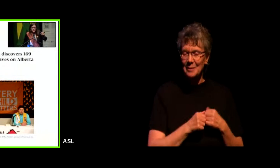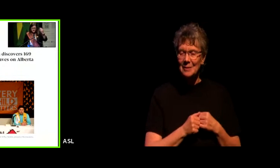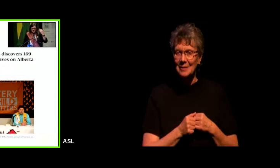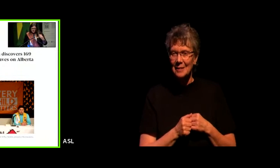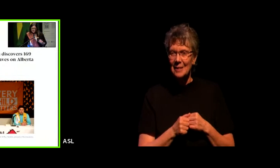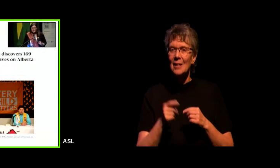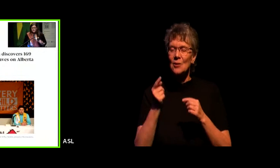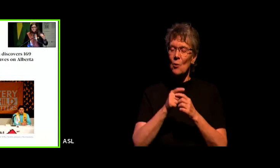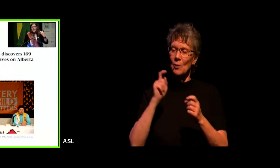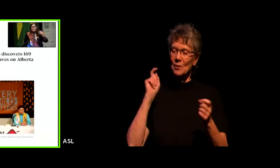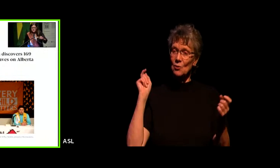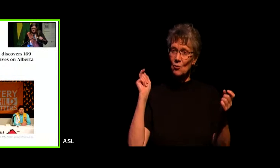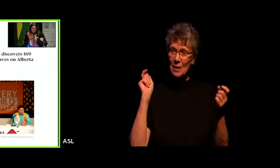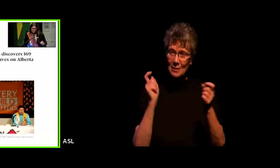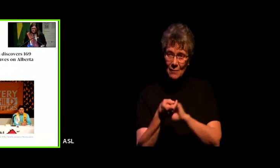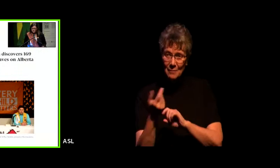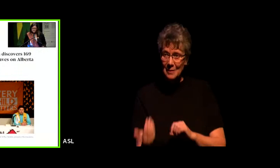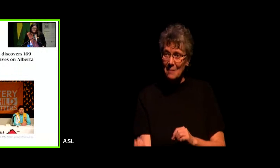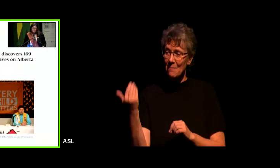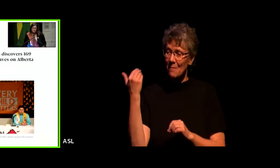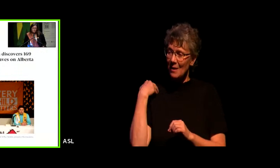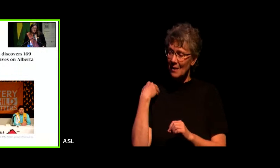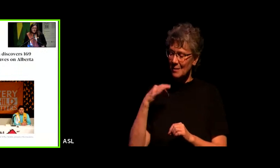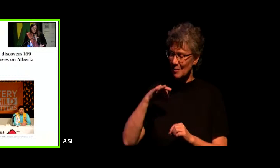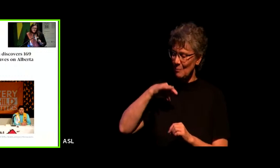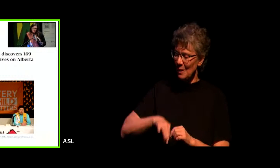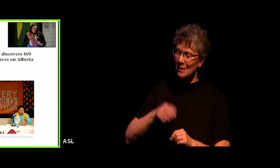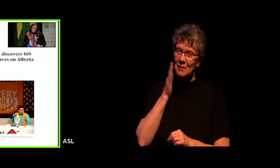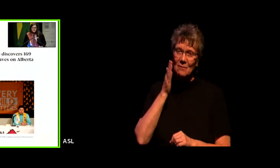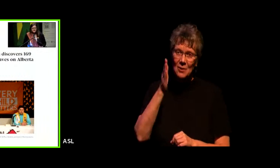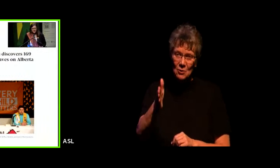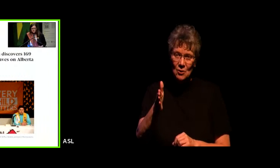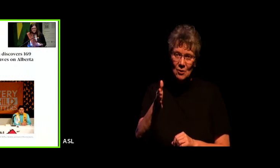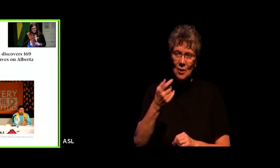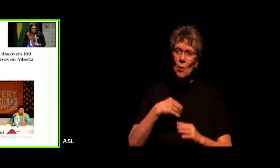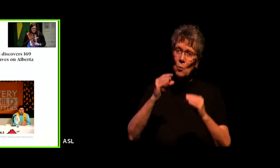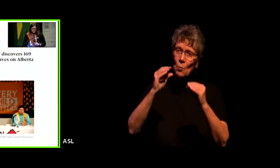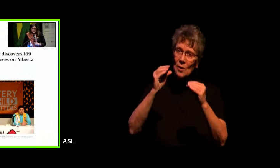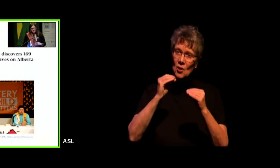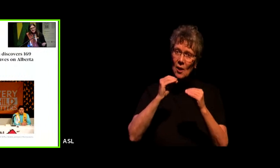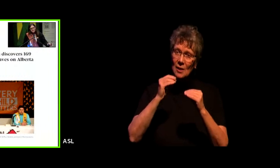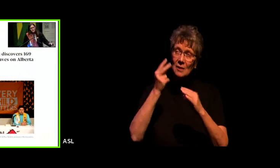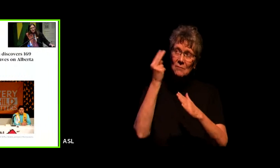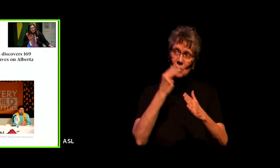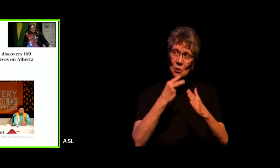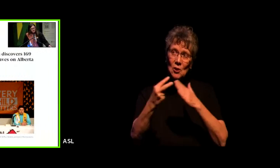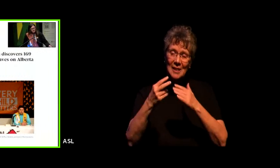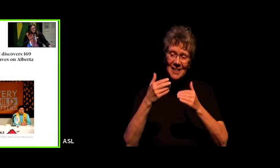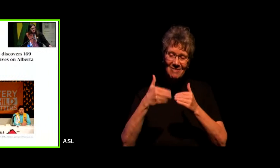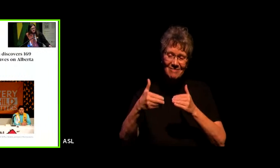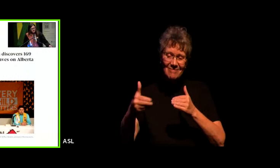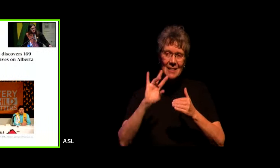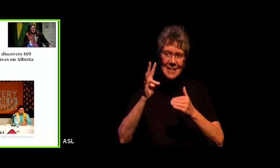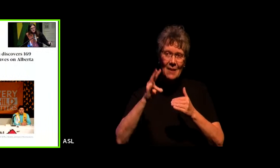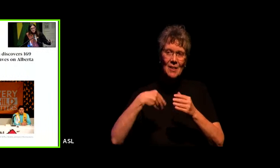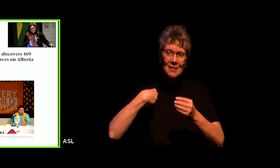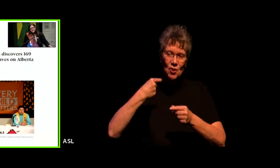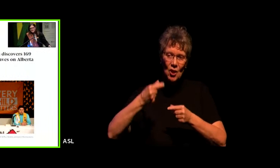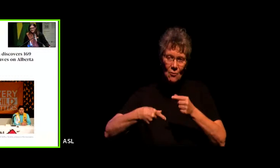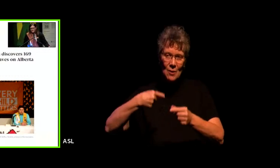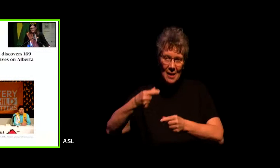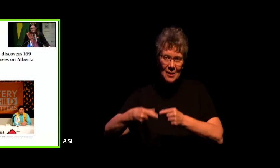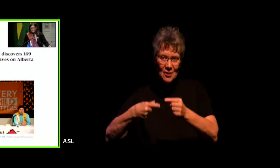to look 7 generations back and 7 generations forward. So everything that I do is not for me, it's for her. It's so